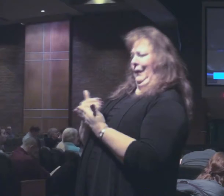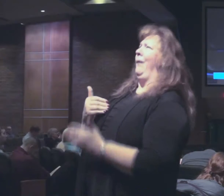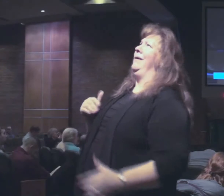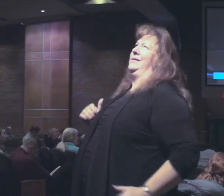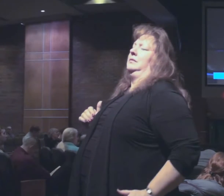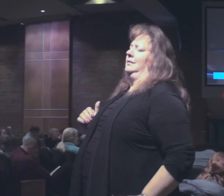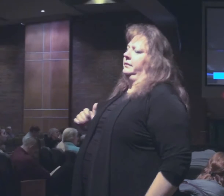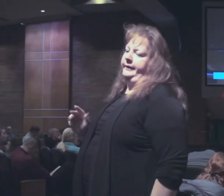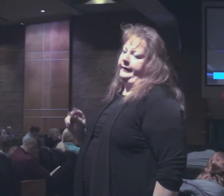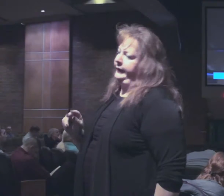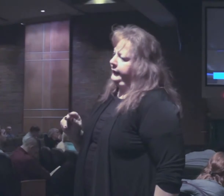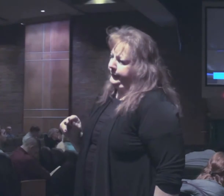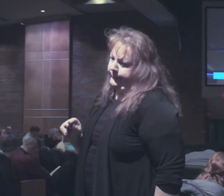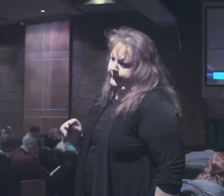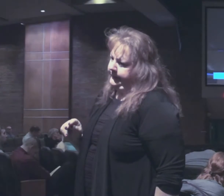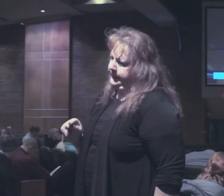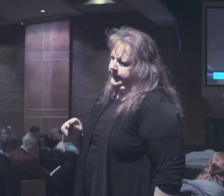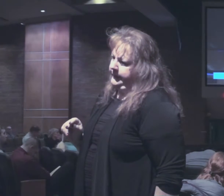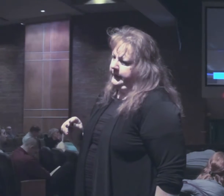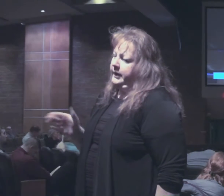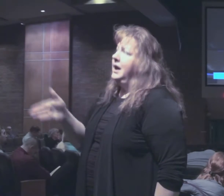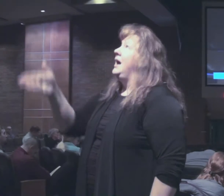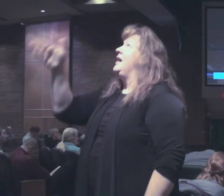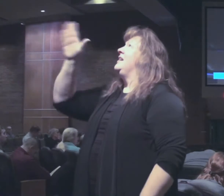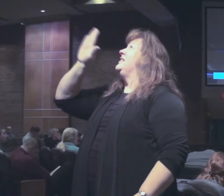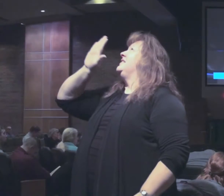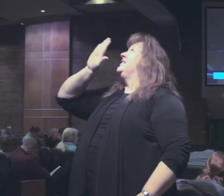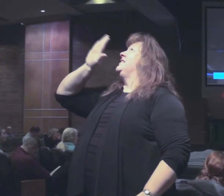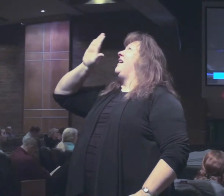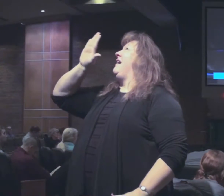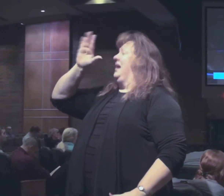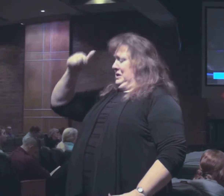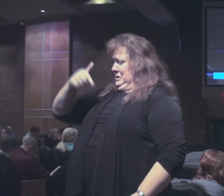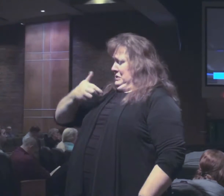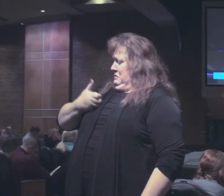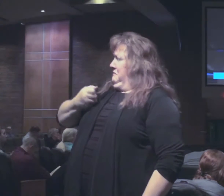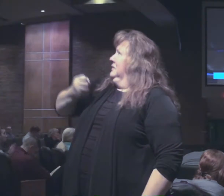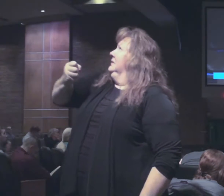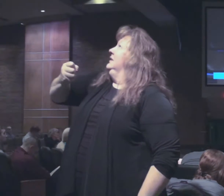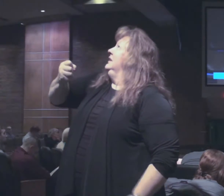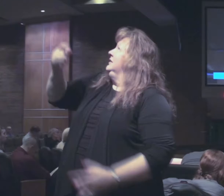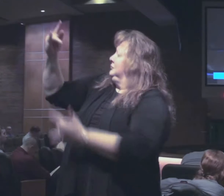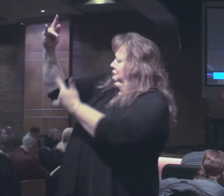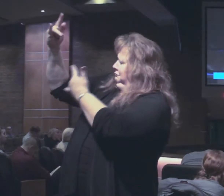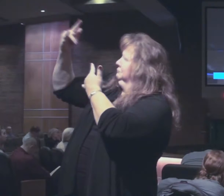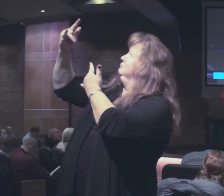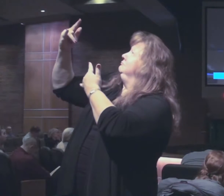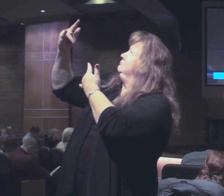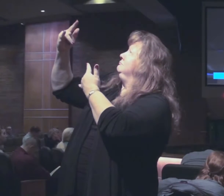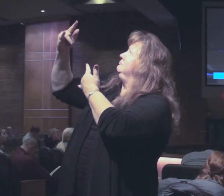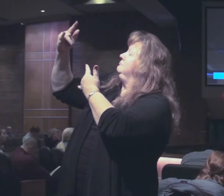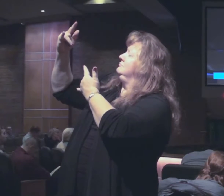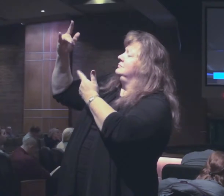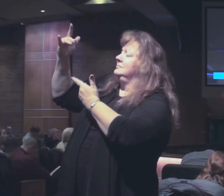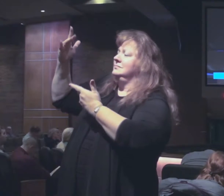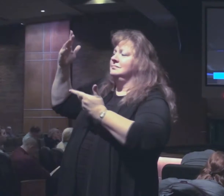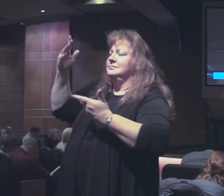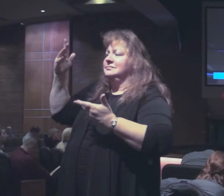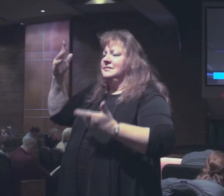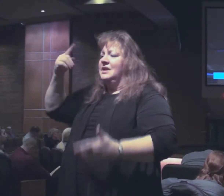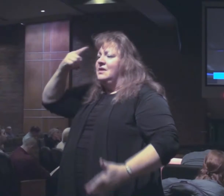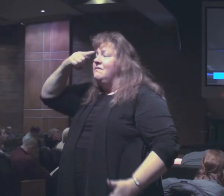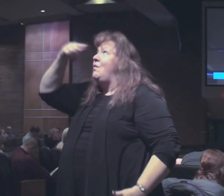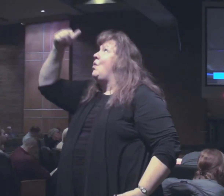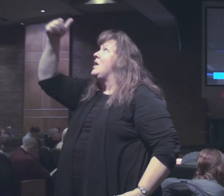No. God amazingly has set me apart as the object of His covenant love